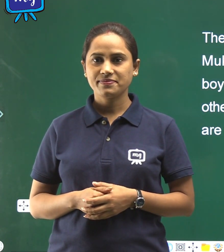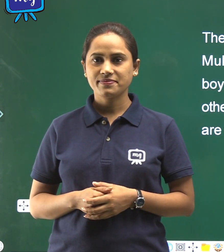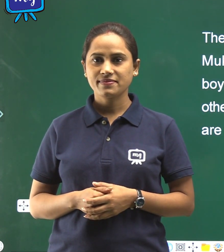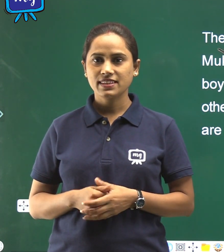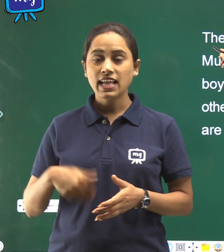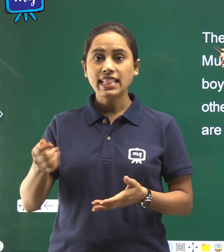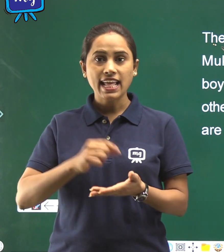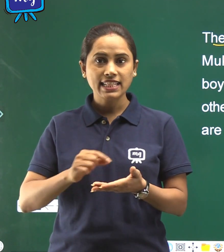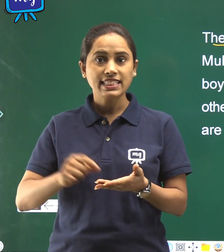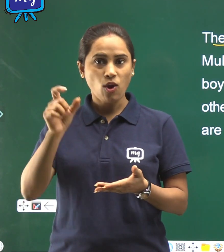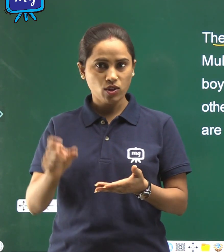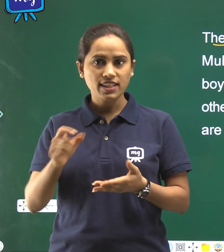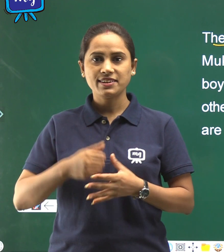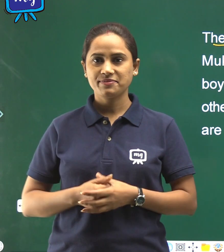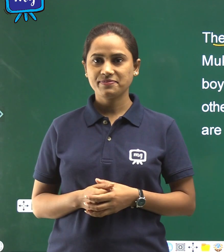Then the author